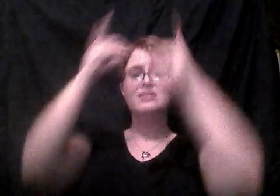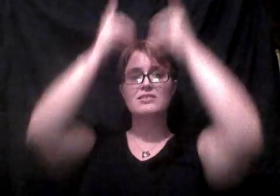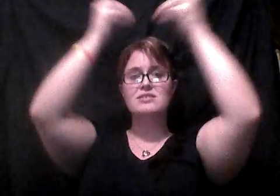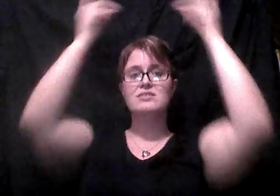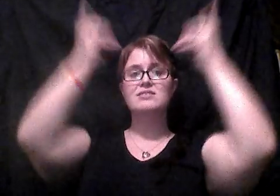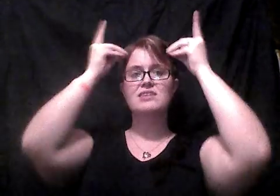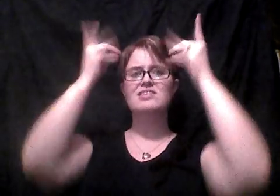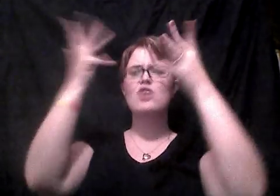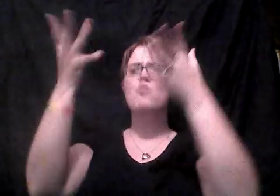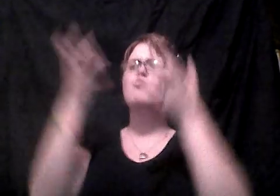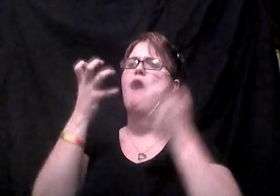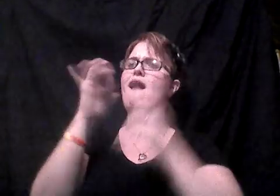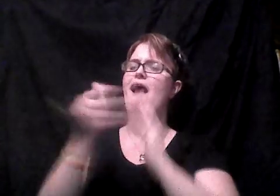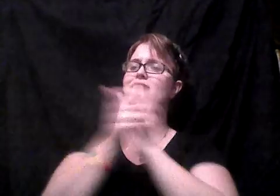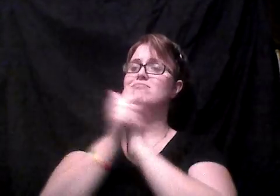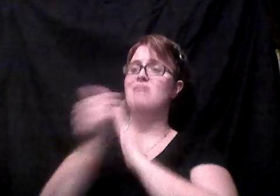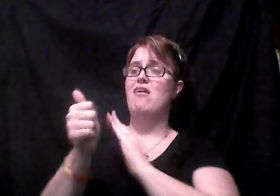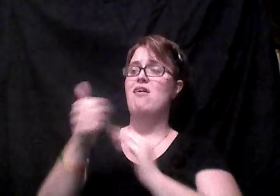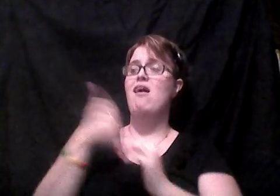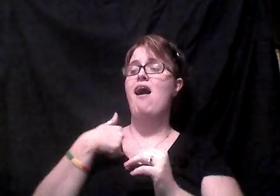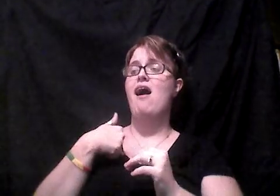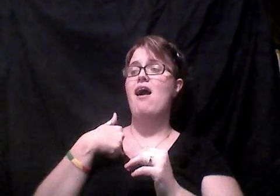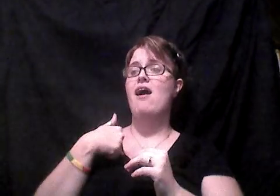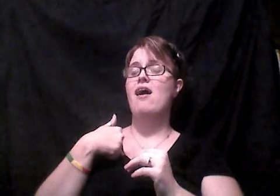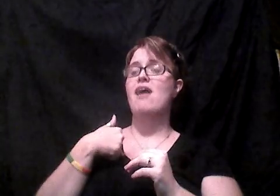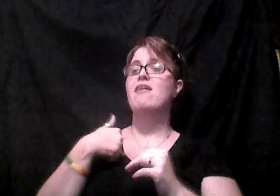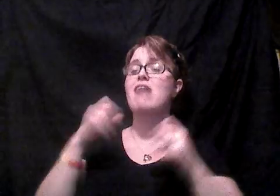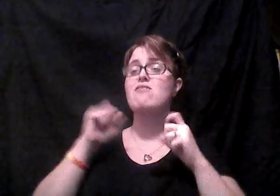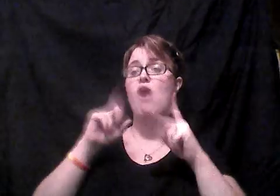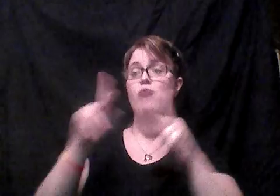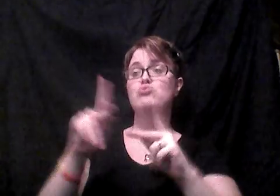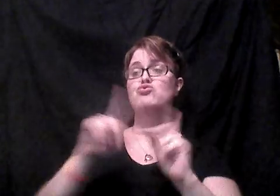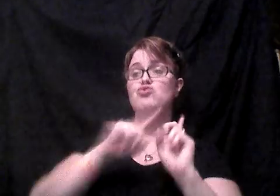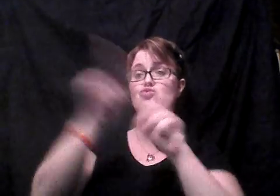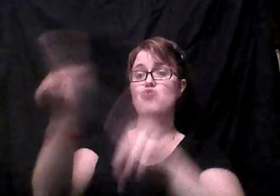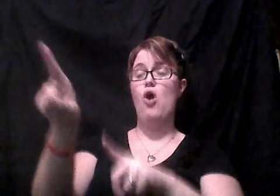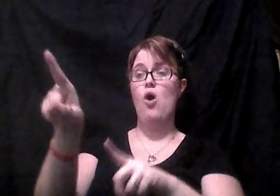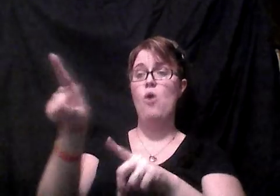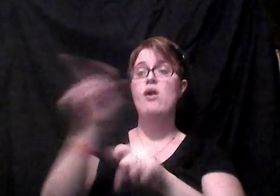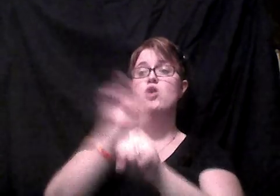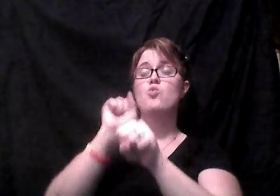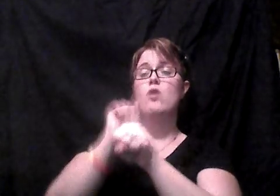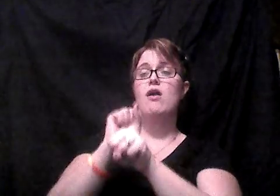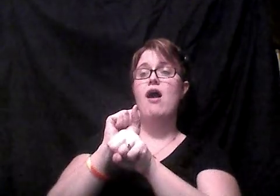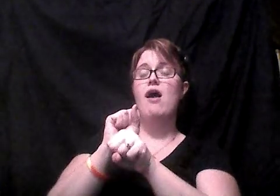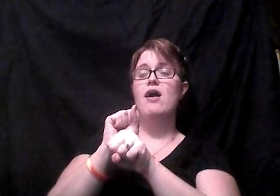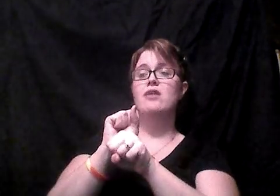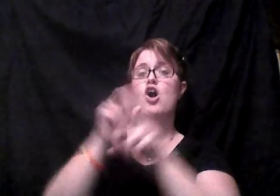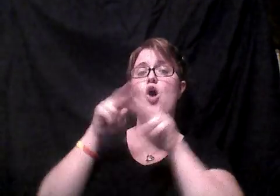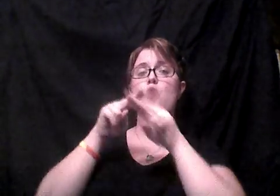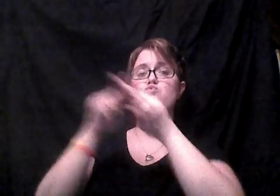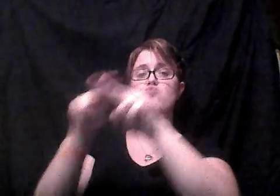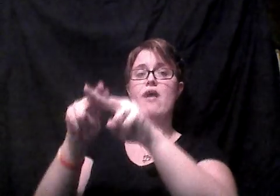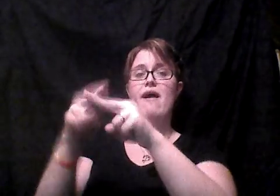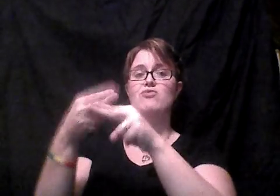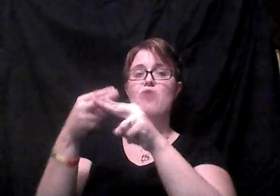go there, and I was part of an Imagineering team, and we worked on something called Aladdin's Magic Carpet Ride. And it was incredibly cool. However, it took me over 15